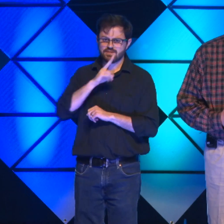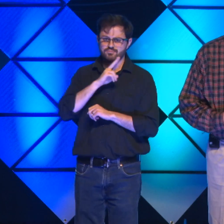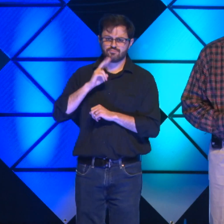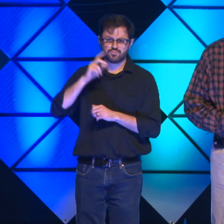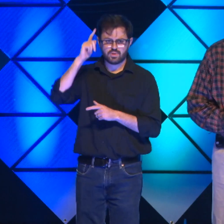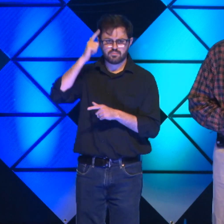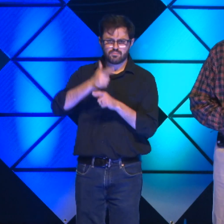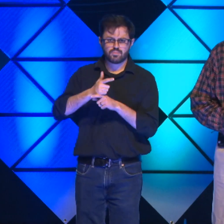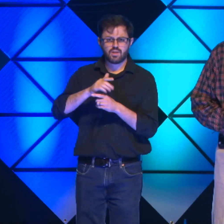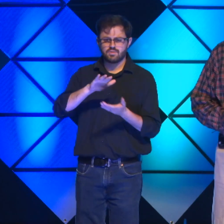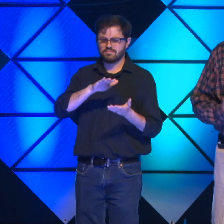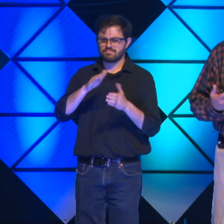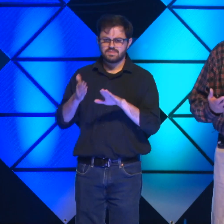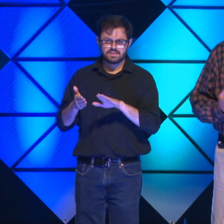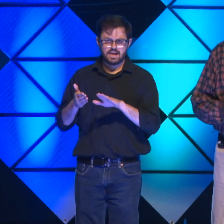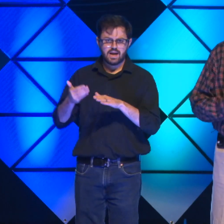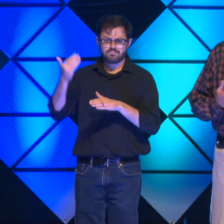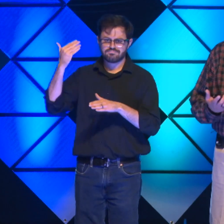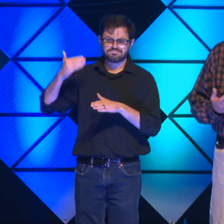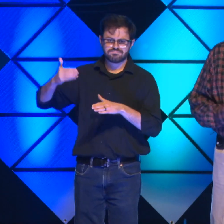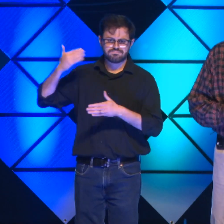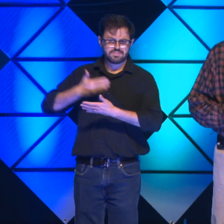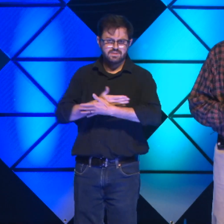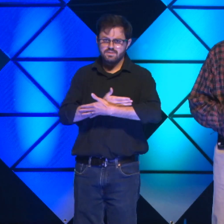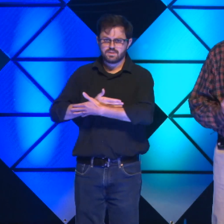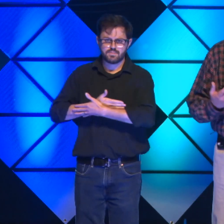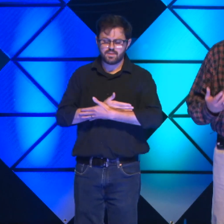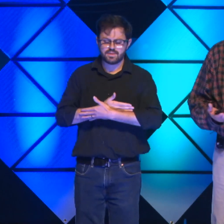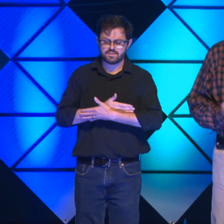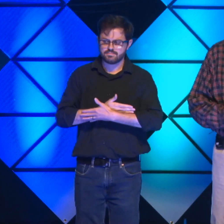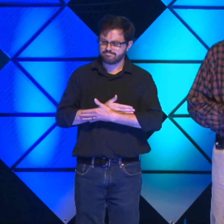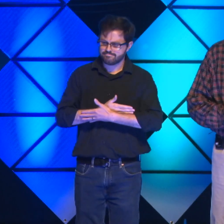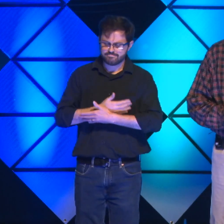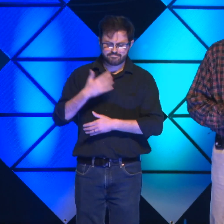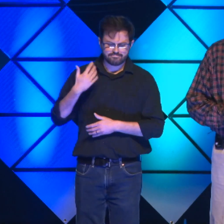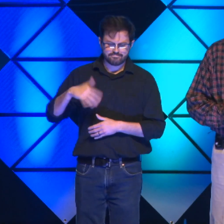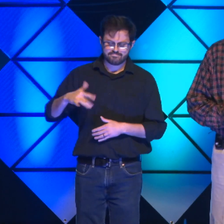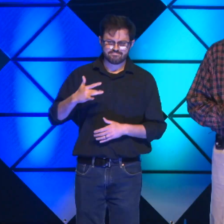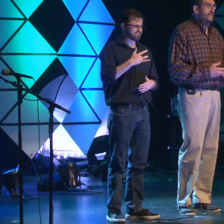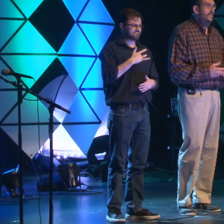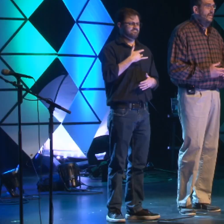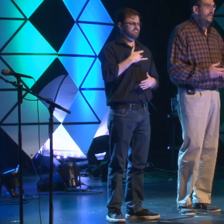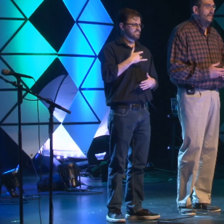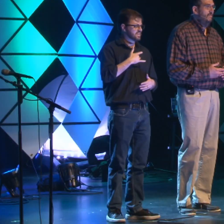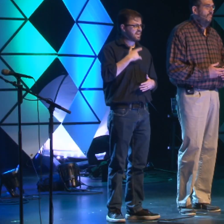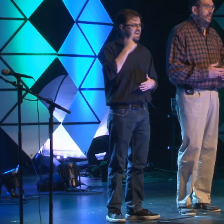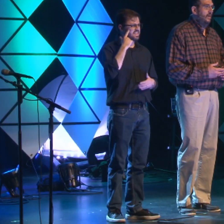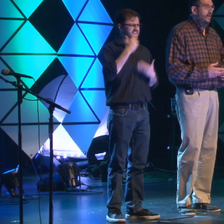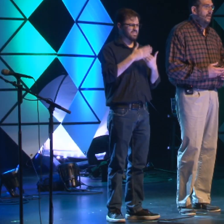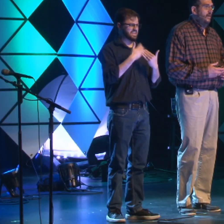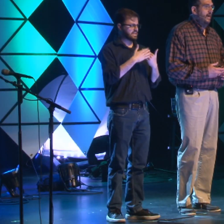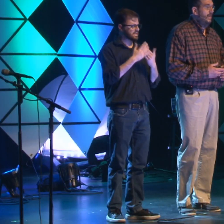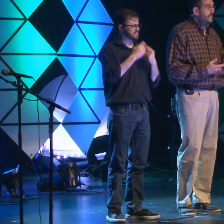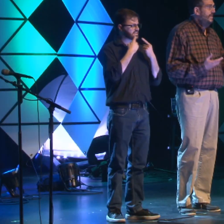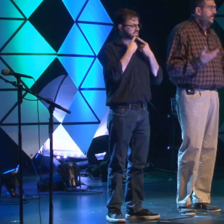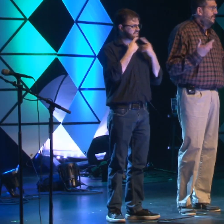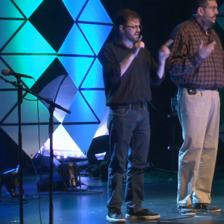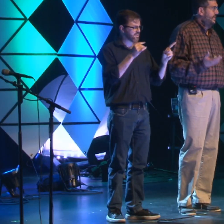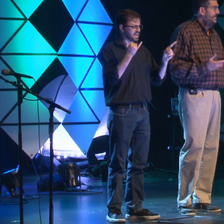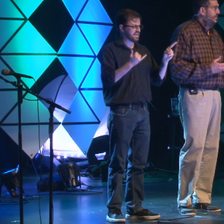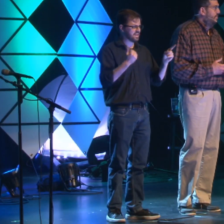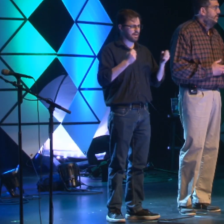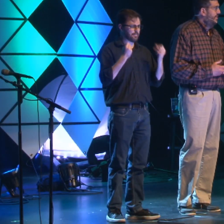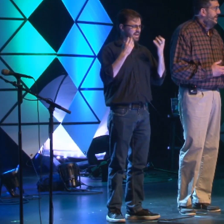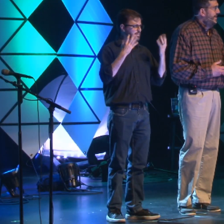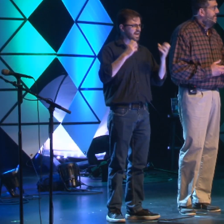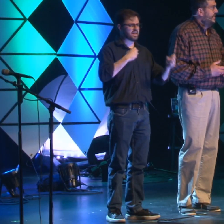You know, I thought after 17 and a half years I could stand up in front of a group of people and say that. I decided this